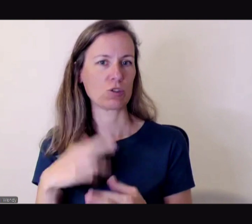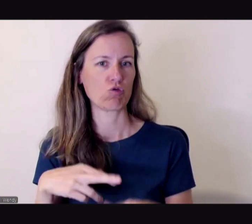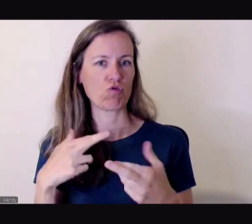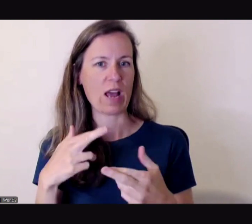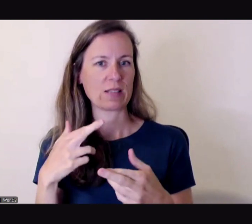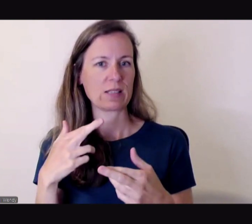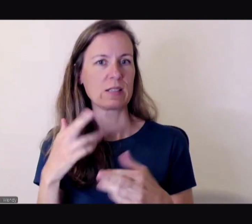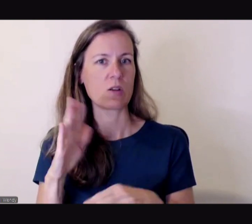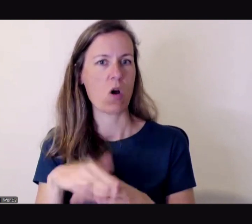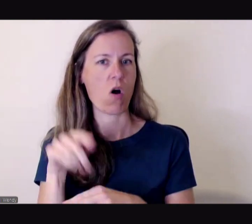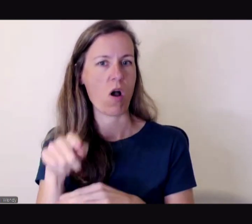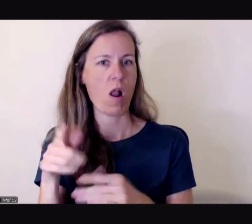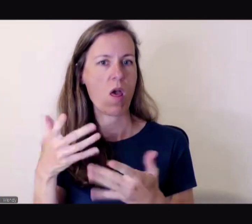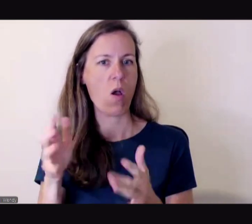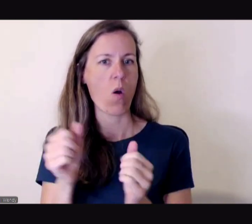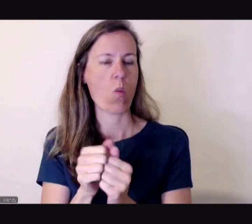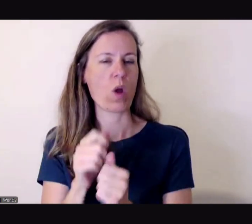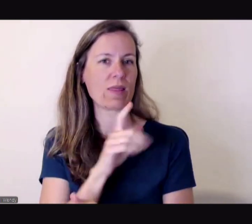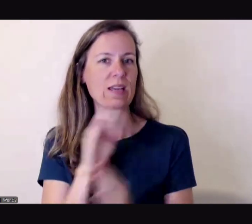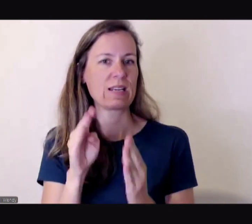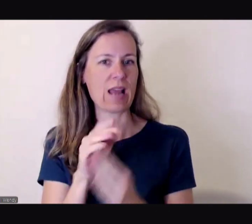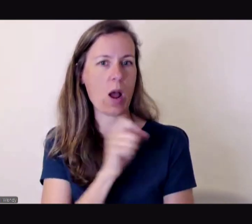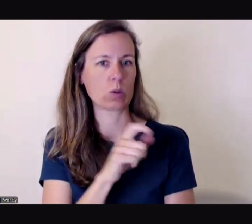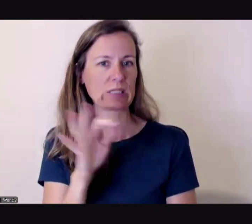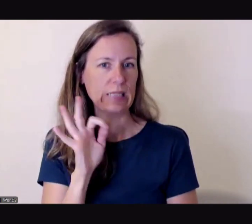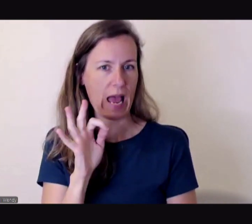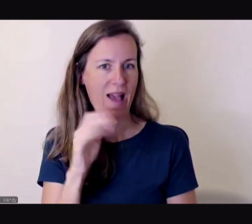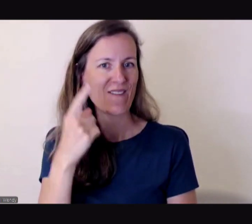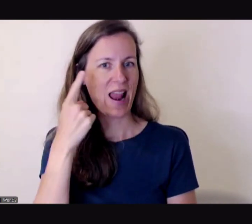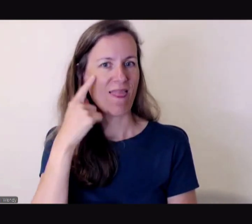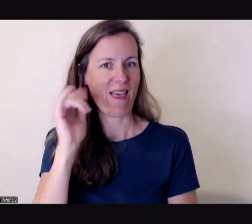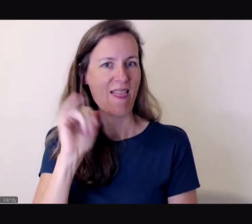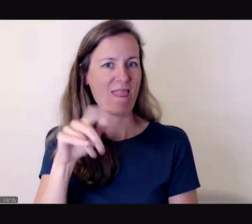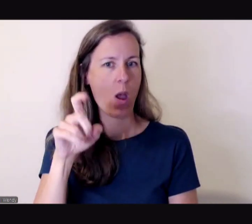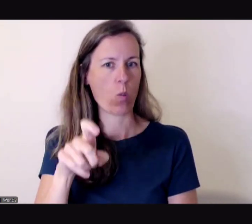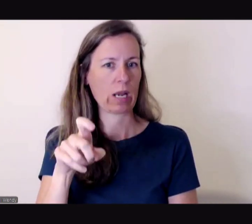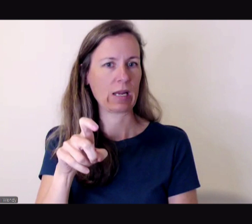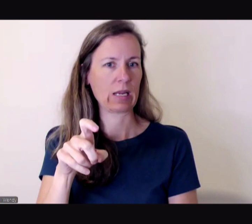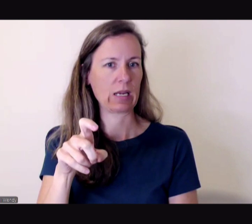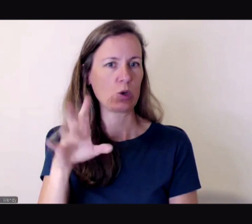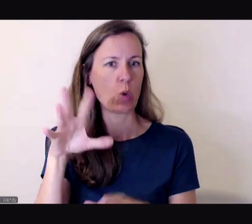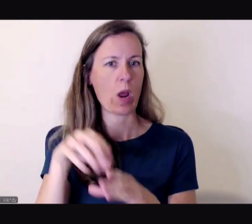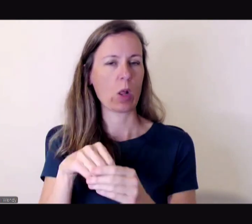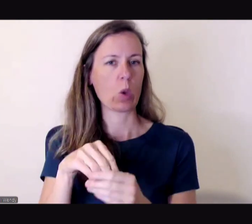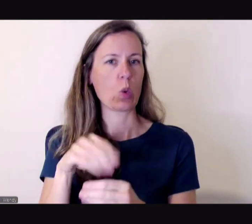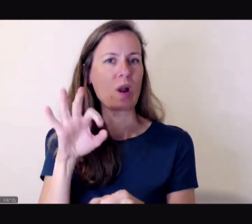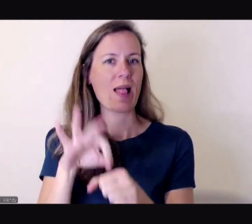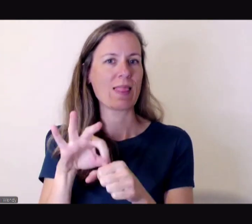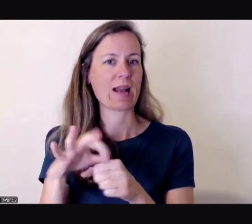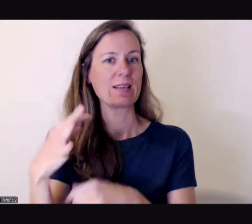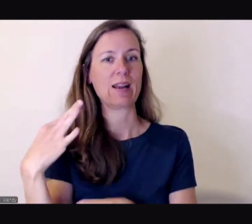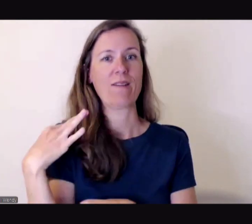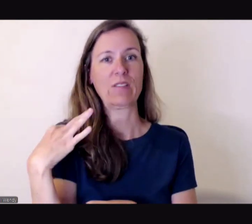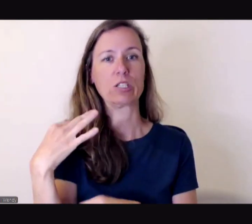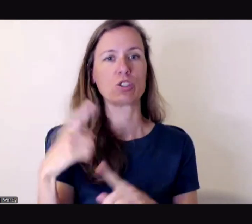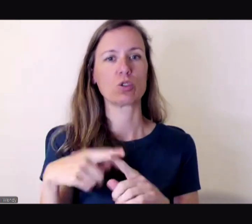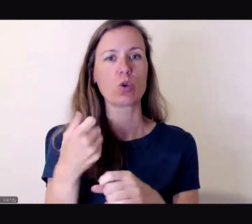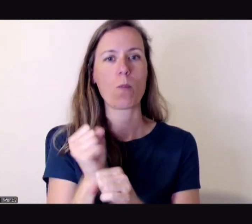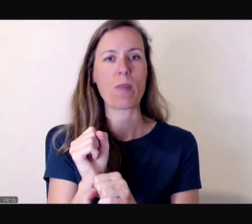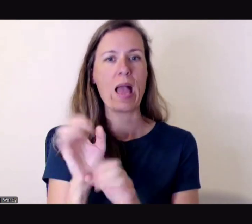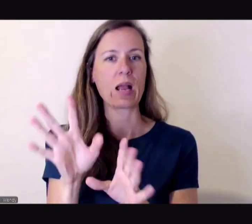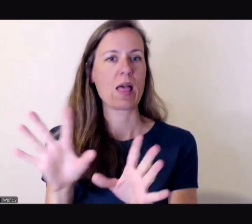and I think that we need to include an elected official to make the committee whole.